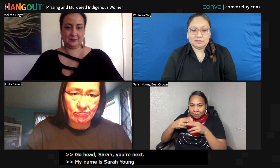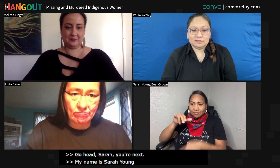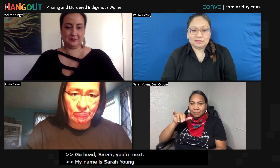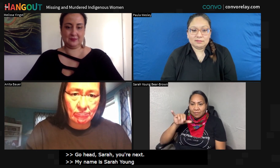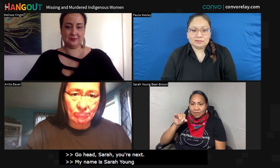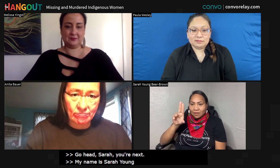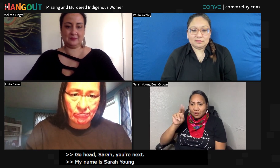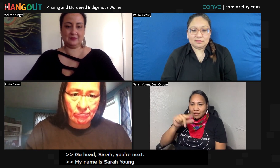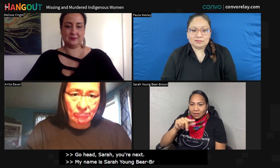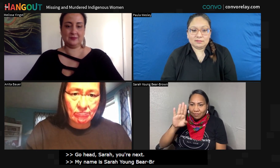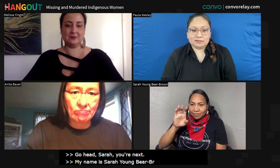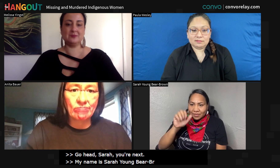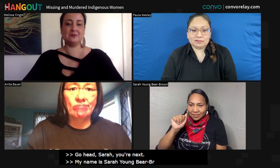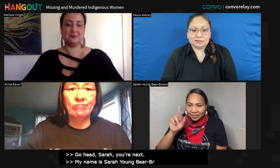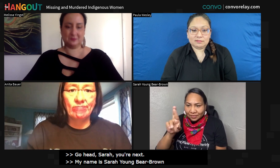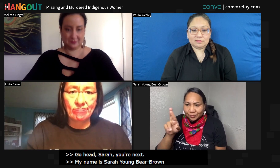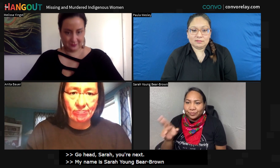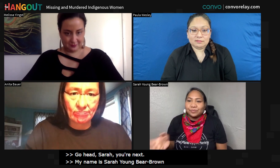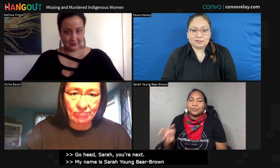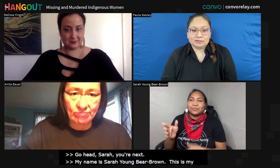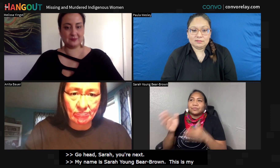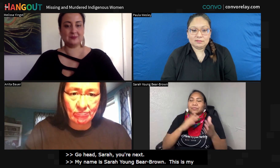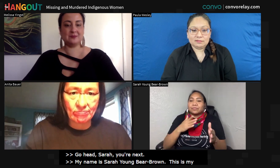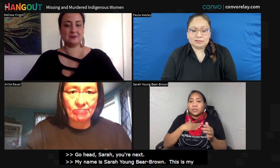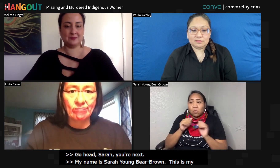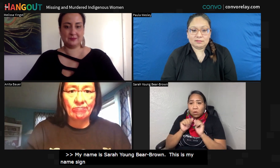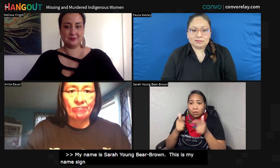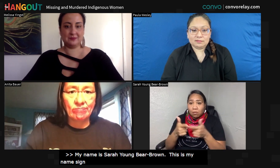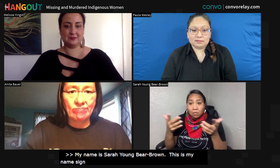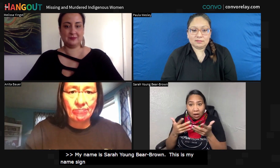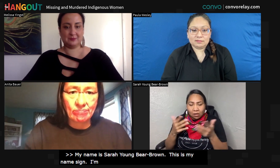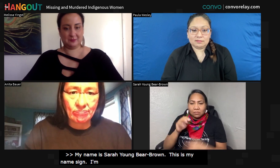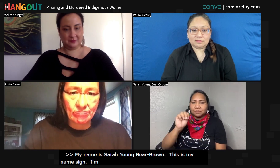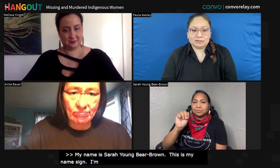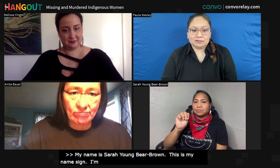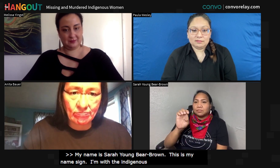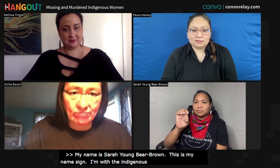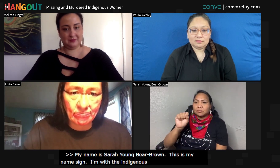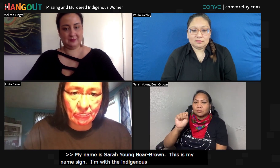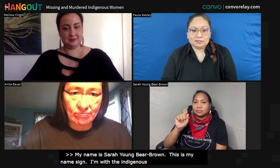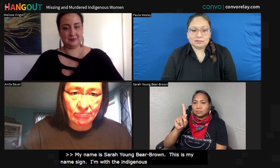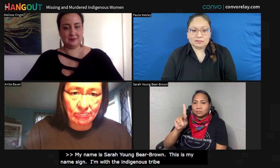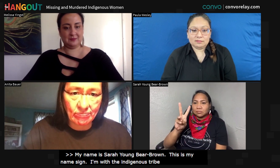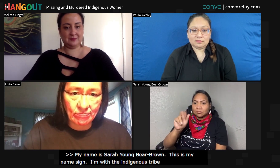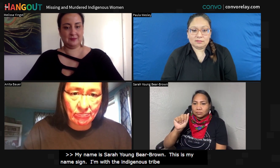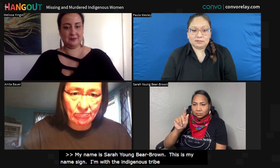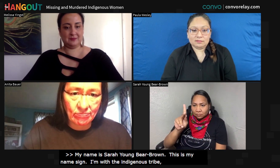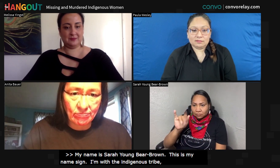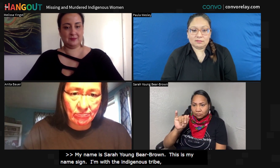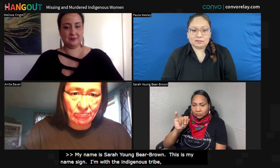the Indigenous tribe, which is my last name, Bear Brown. I am